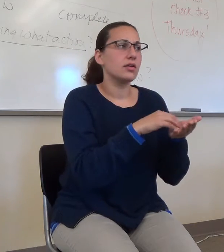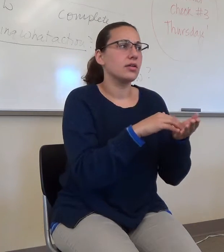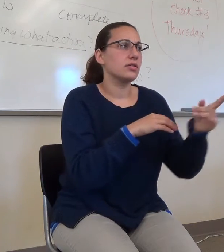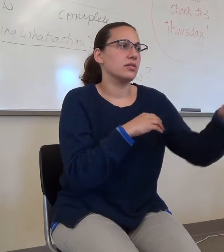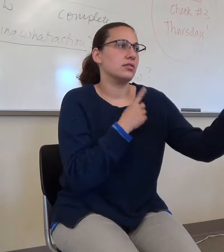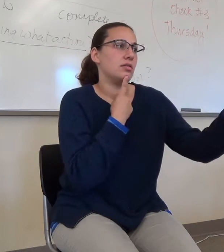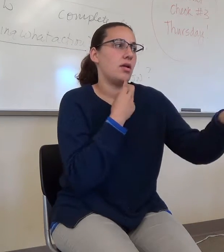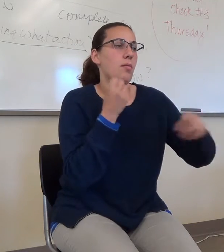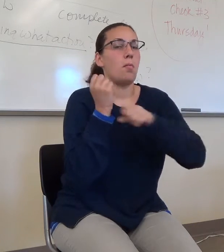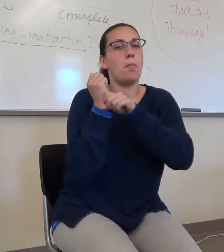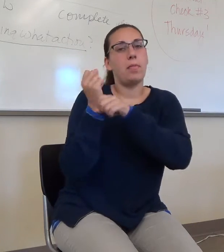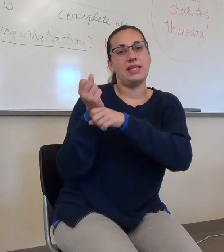Right. Yeah. Baseball.